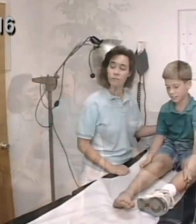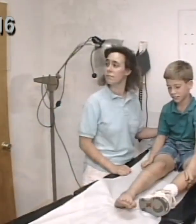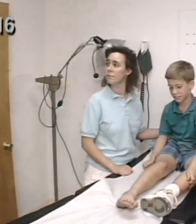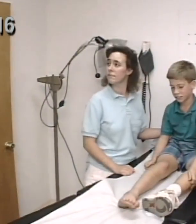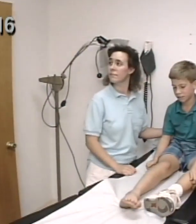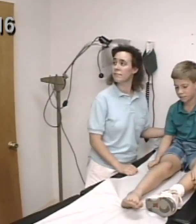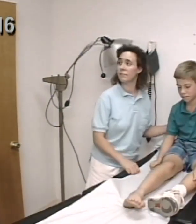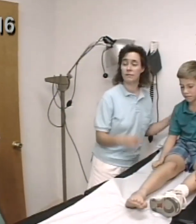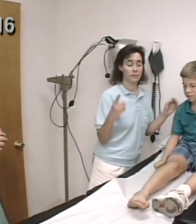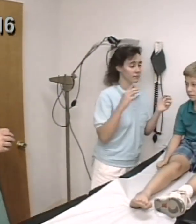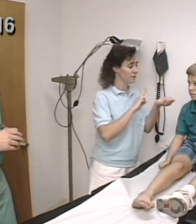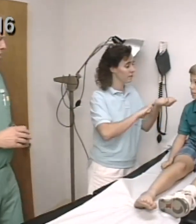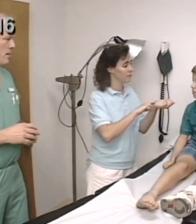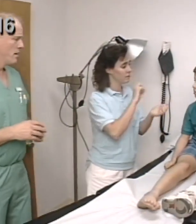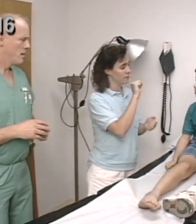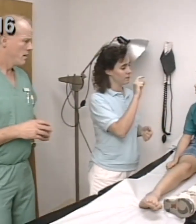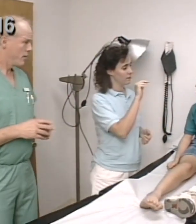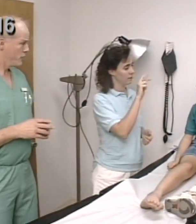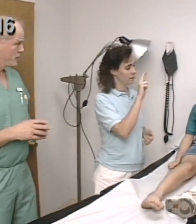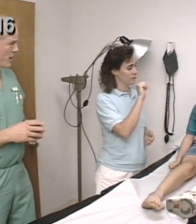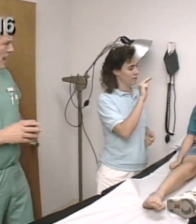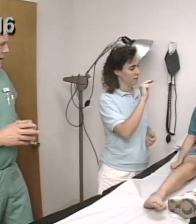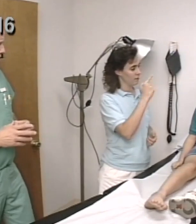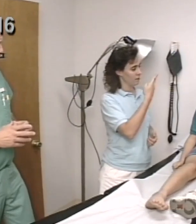I'm Dr. Stringham. Are you Scott?